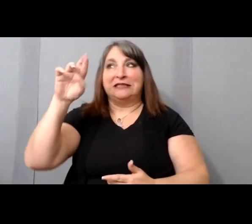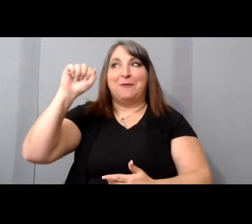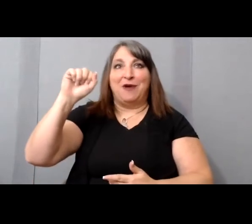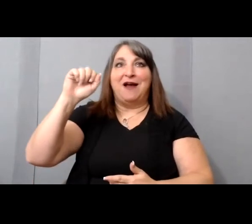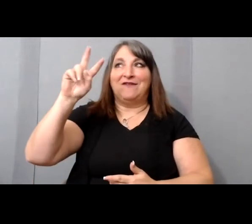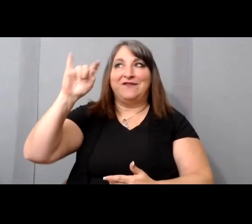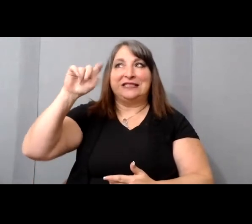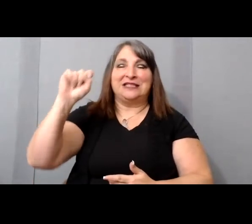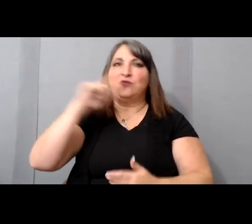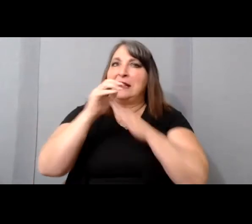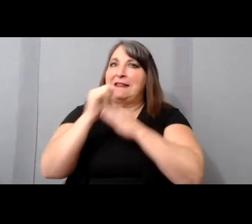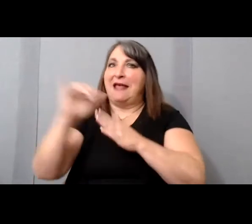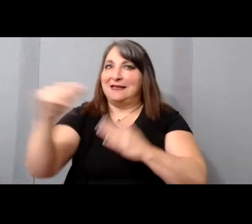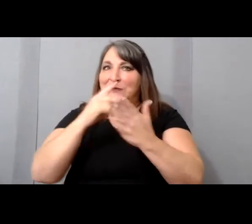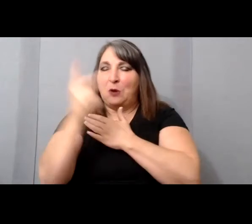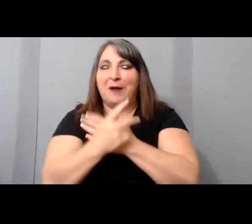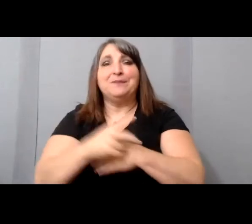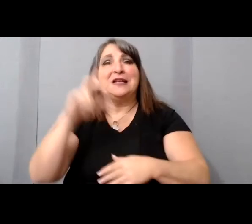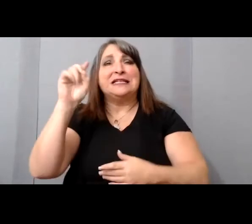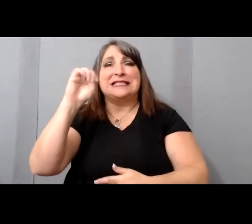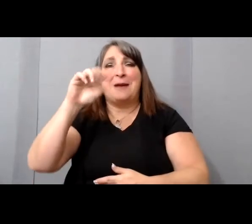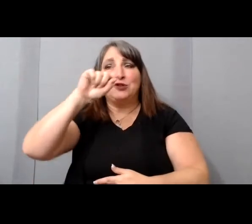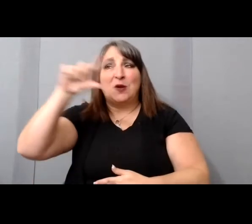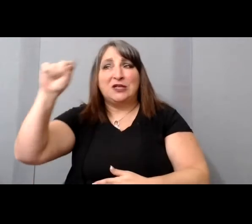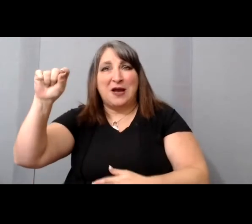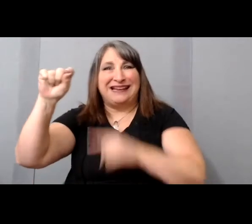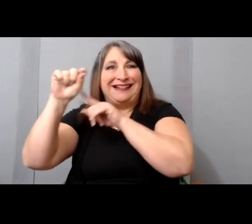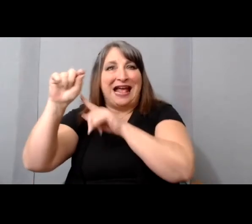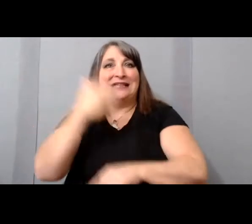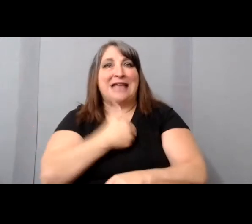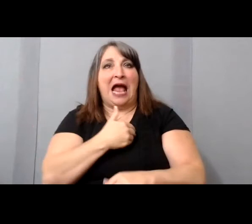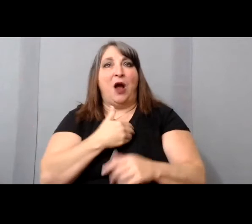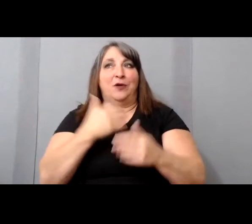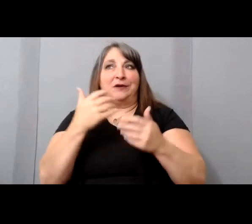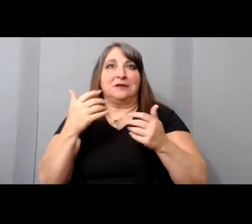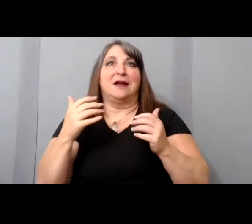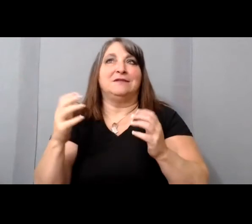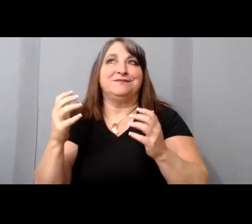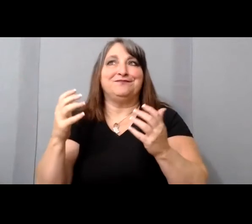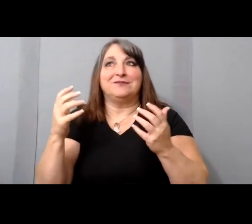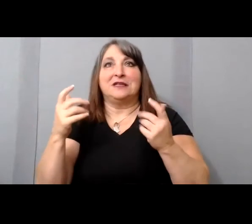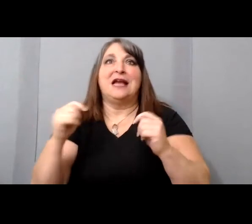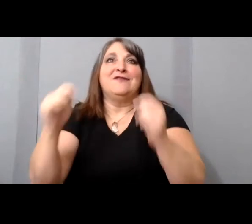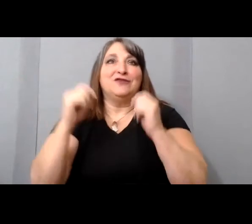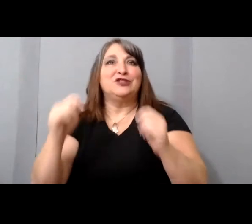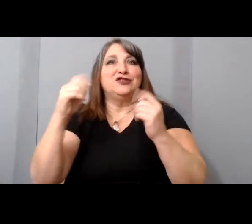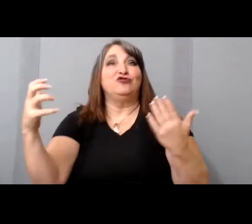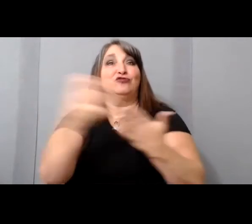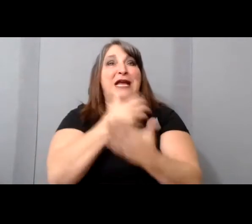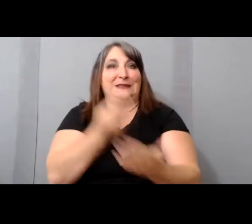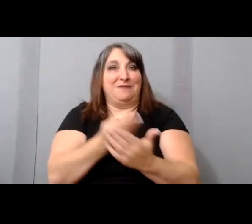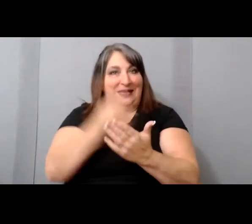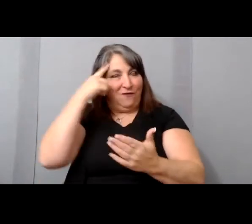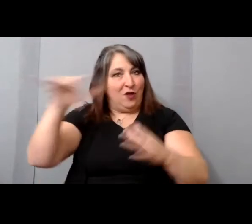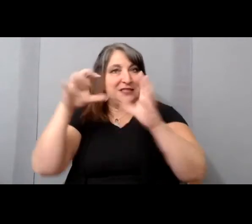in this. DEM 2020 is our grassroots effort to raise money for this party. It's